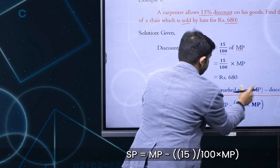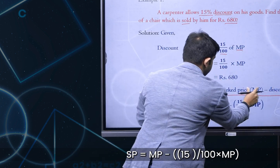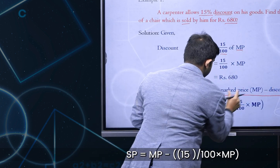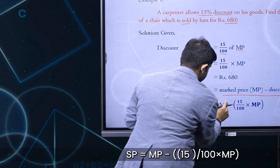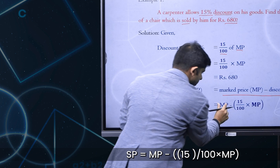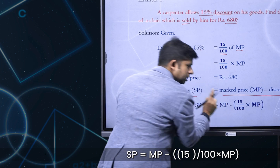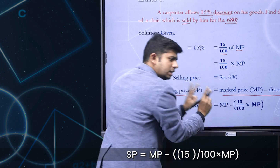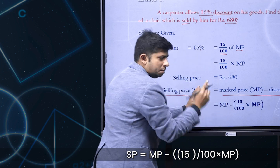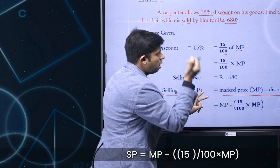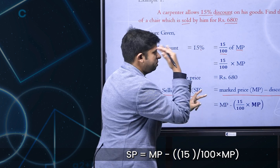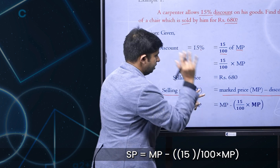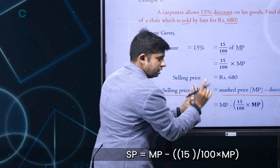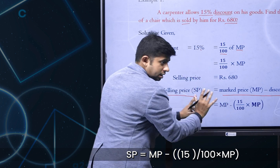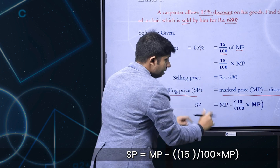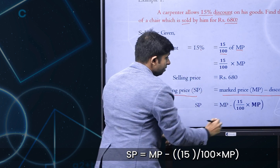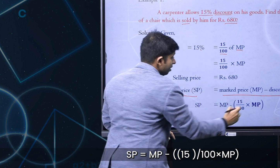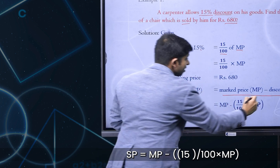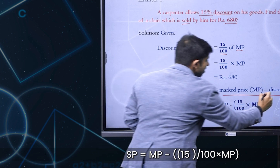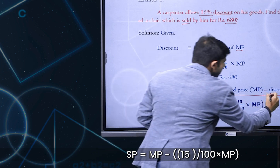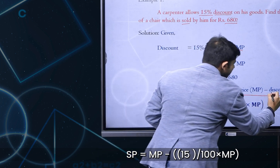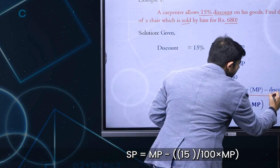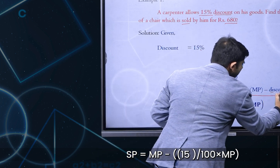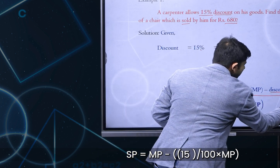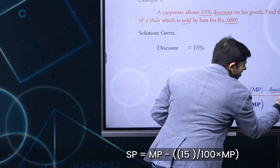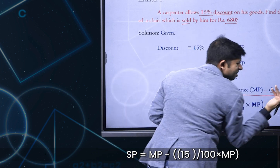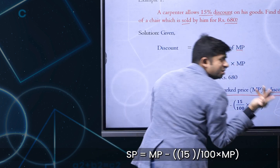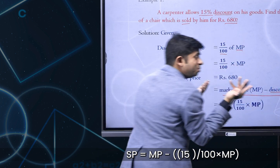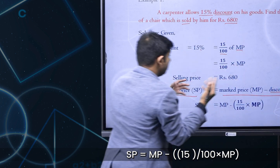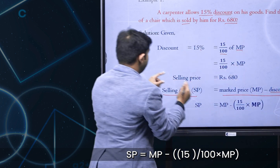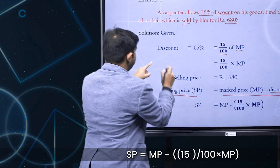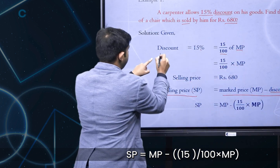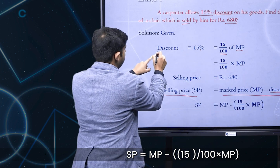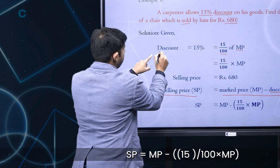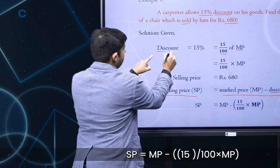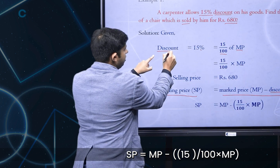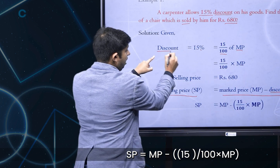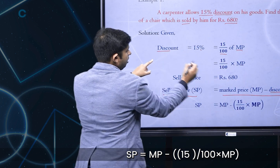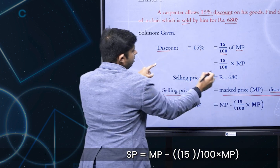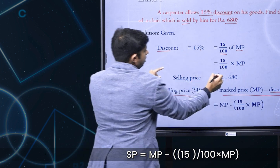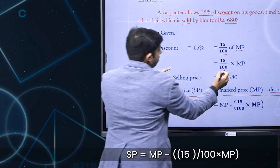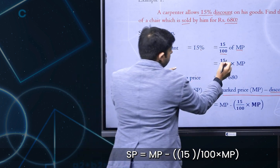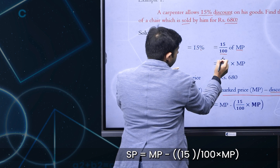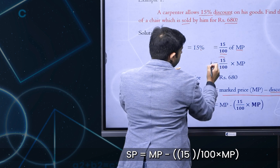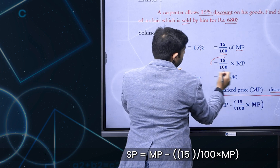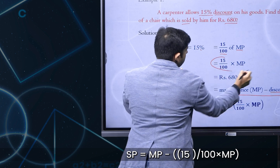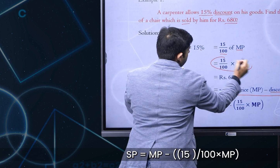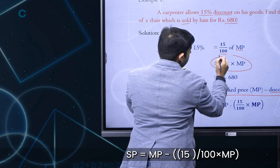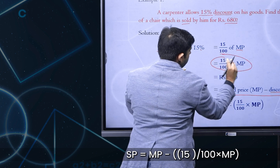Selling price equals to marked price minus of 15 by 100 into marked price.